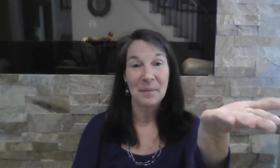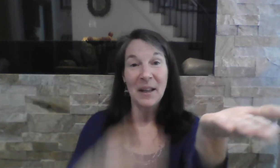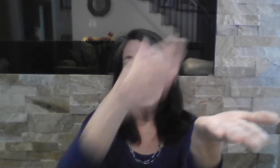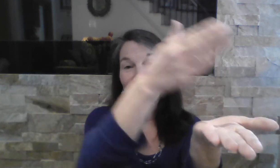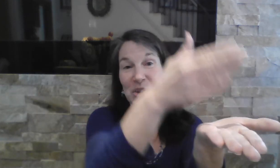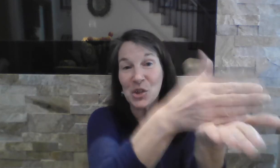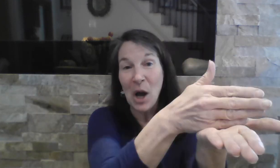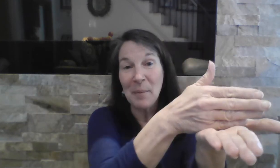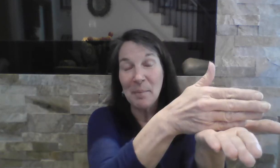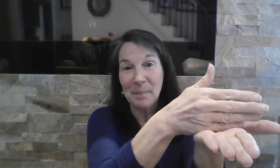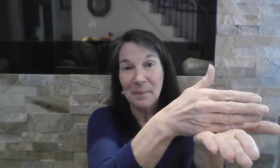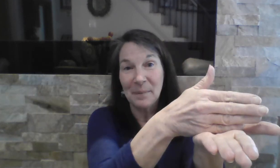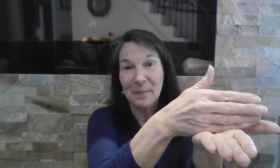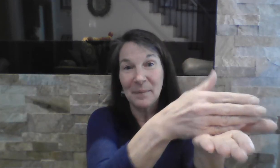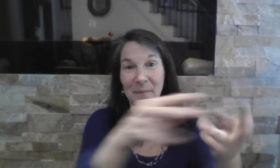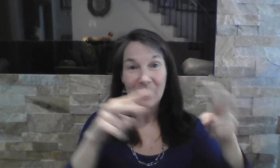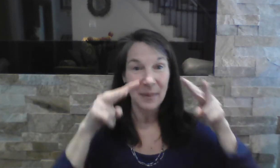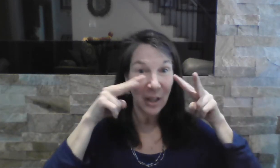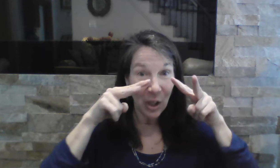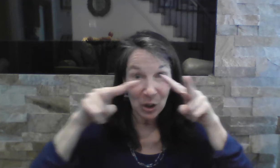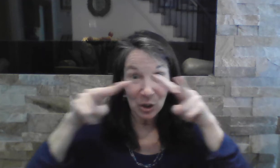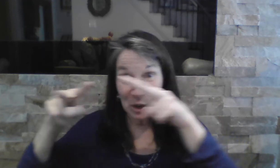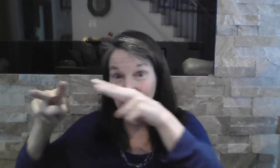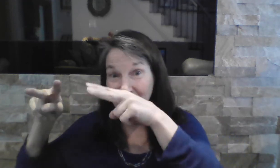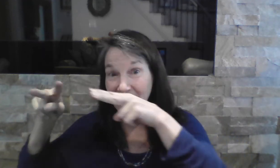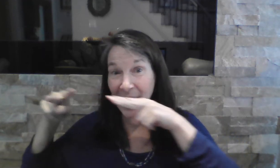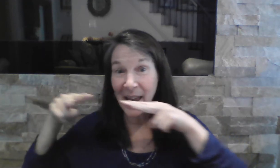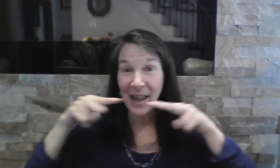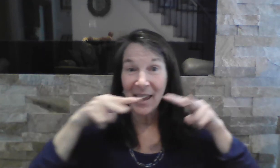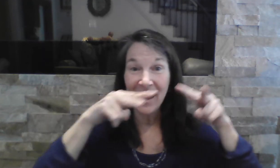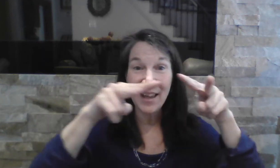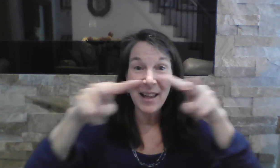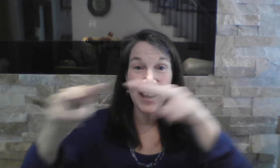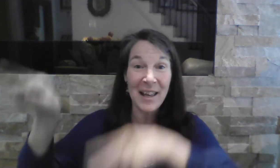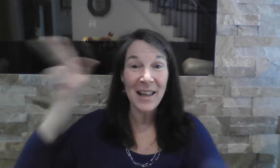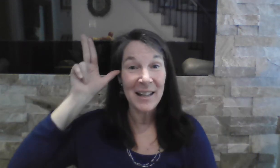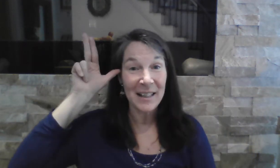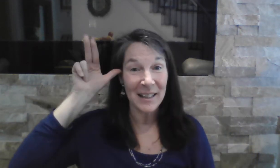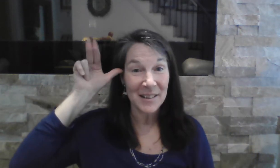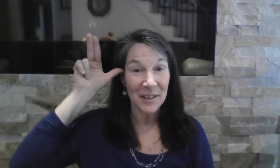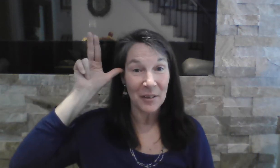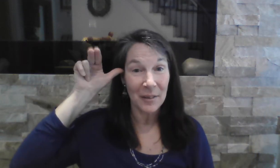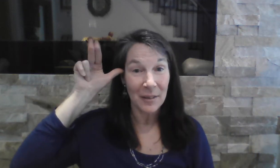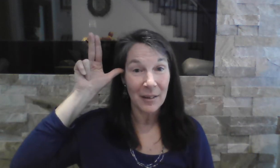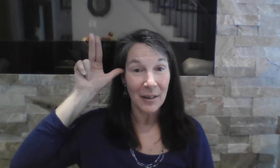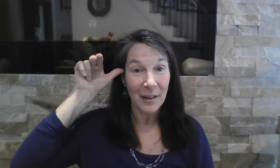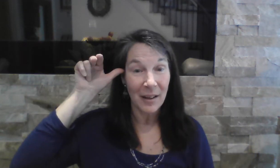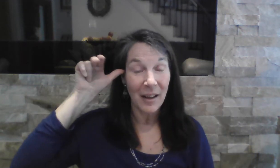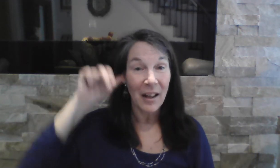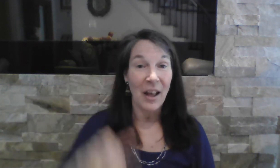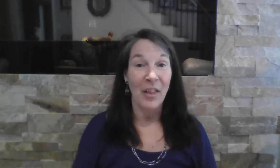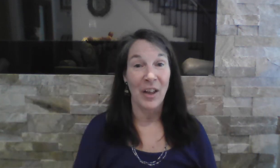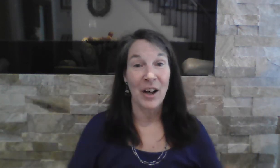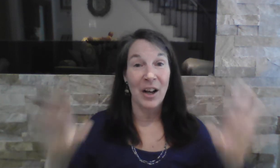The Couldn't look. And listen. The